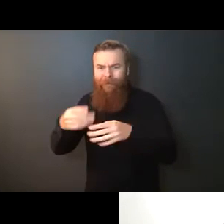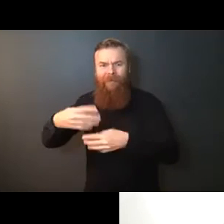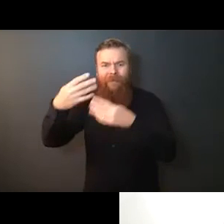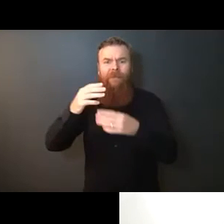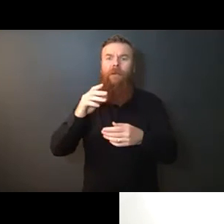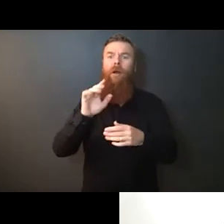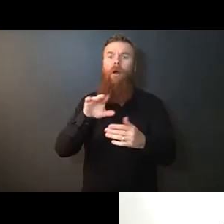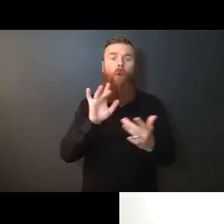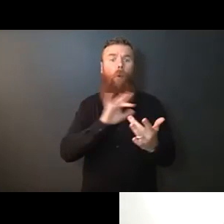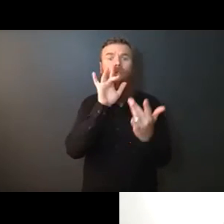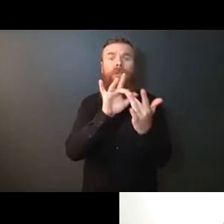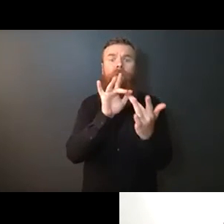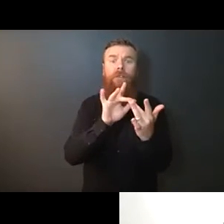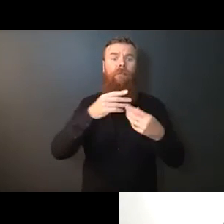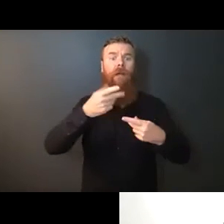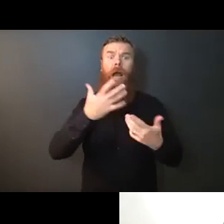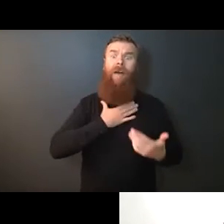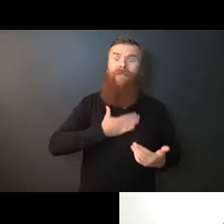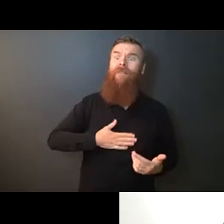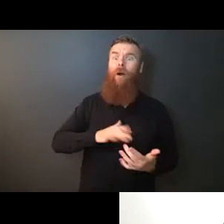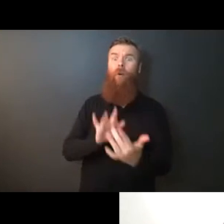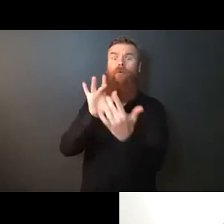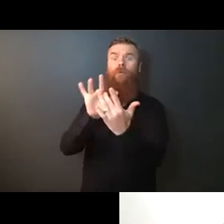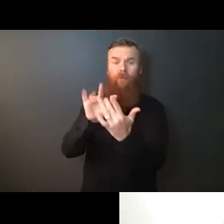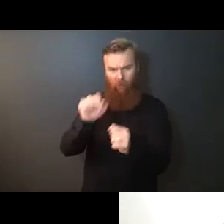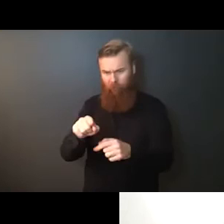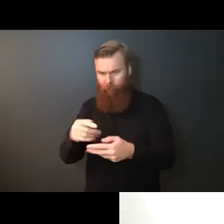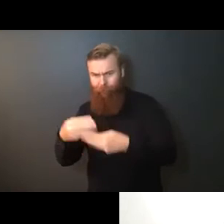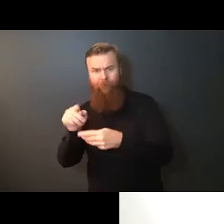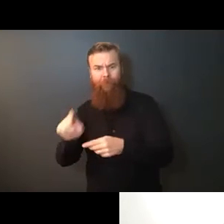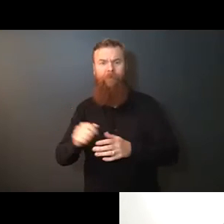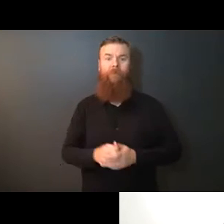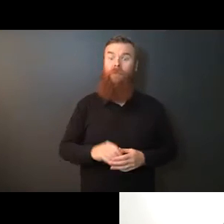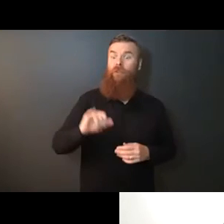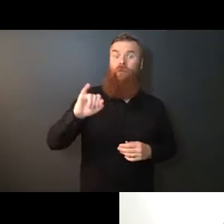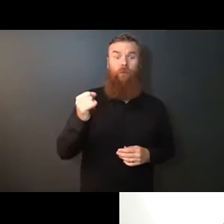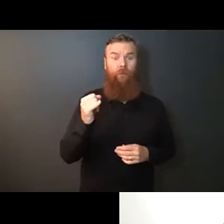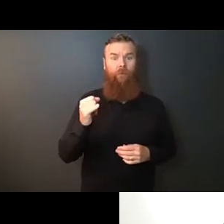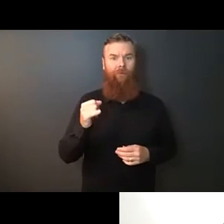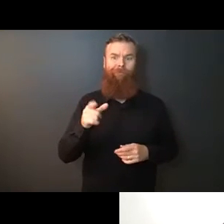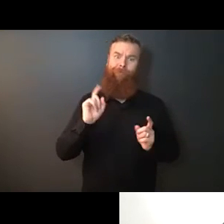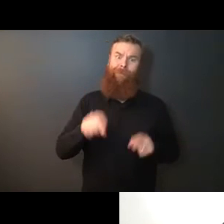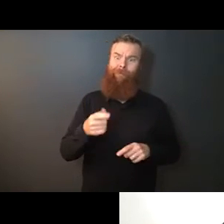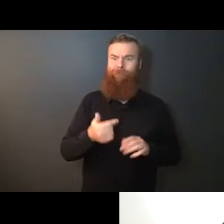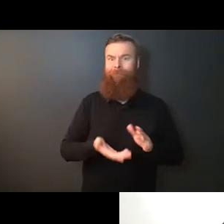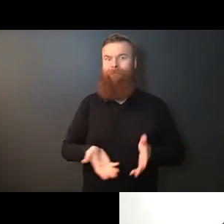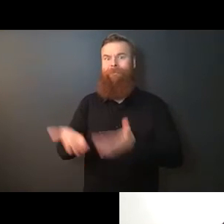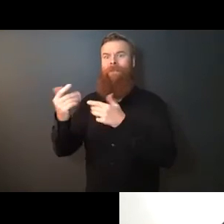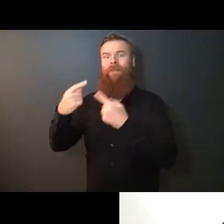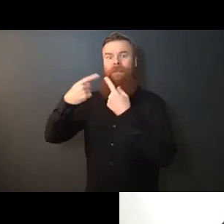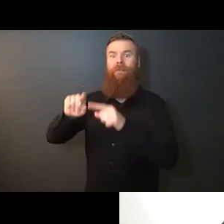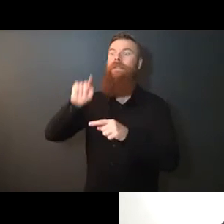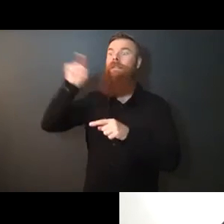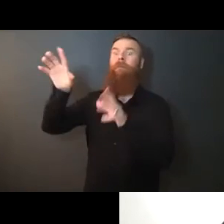fly back to the actual and excitement crowd of the actual GDS, but it was really, really nice to hear from you.